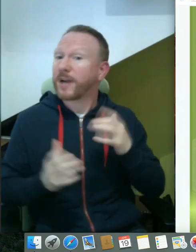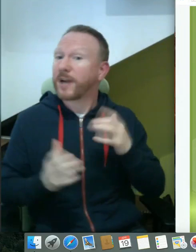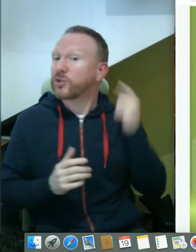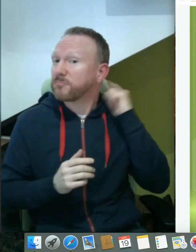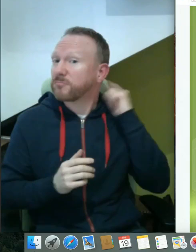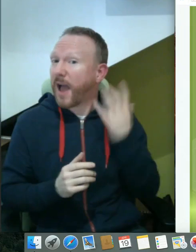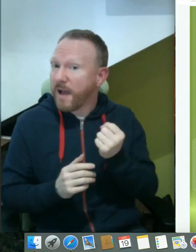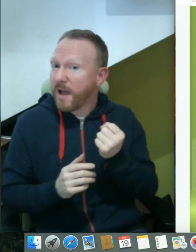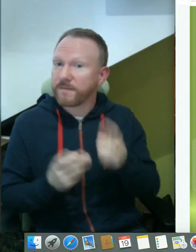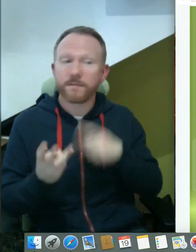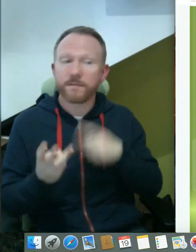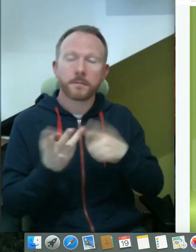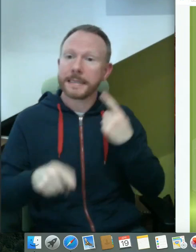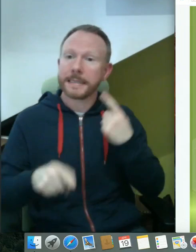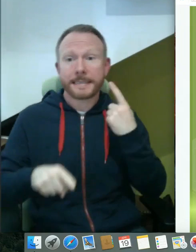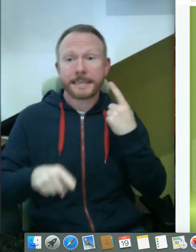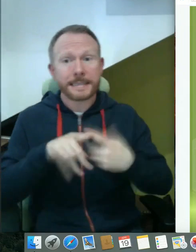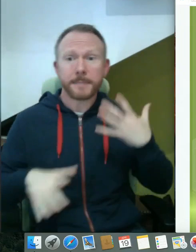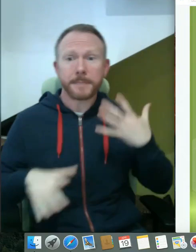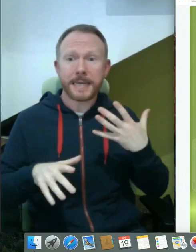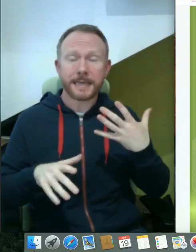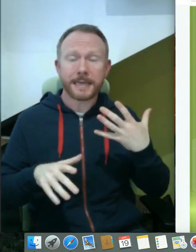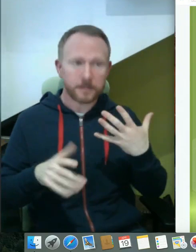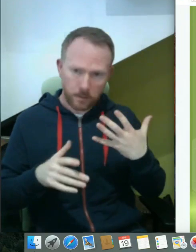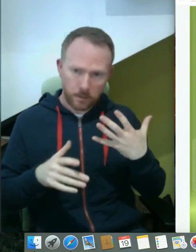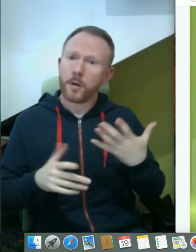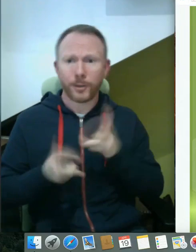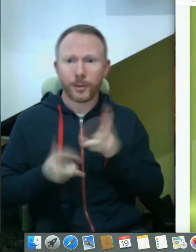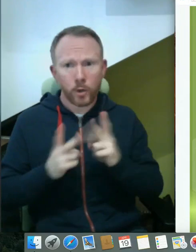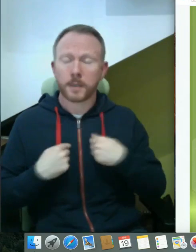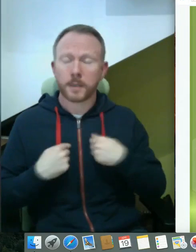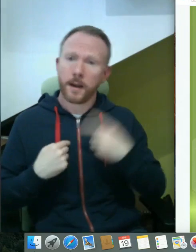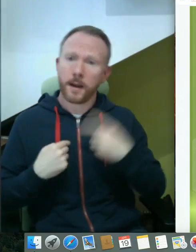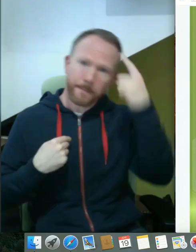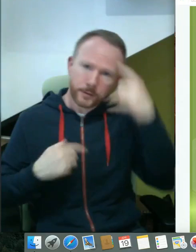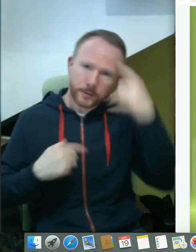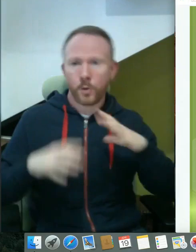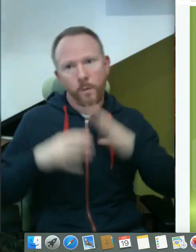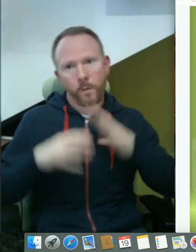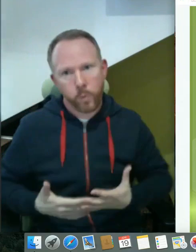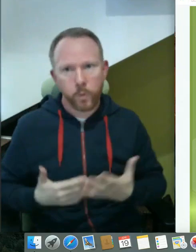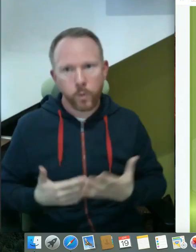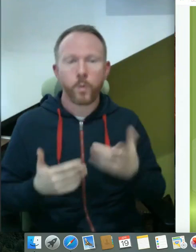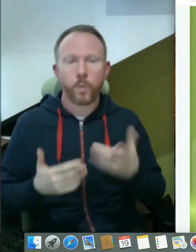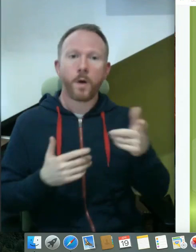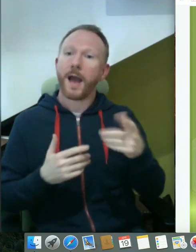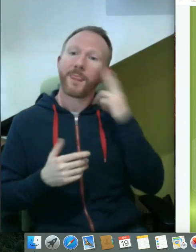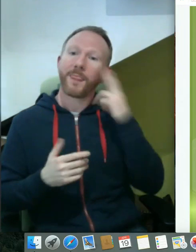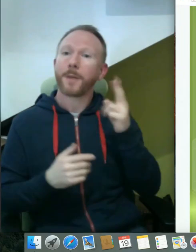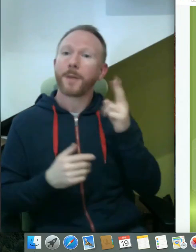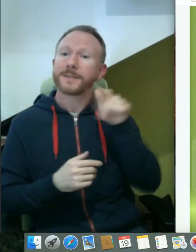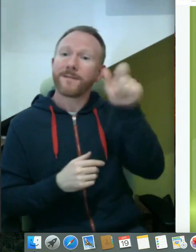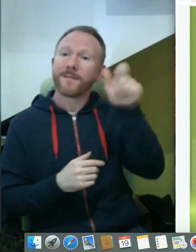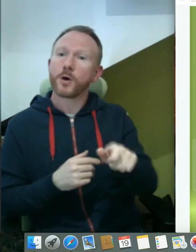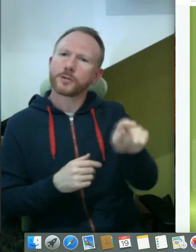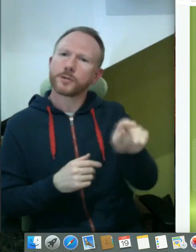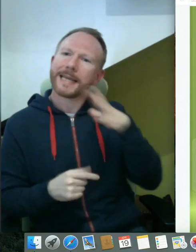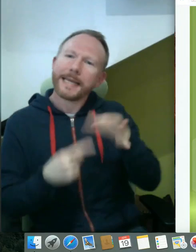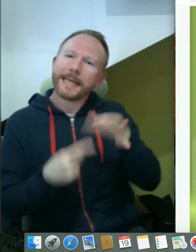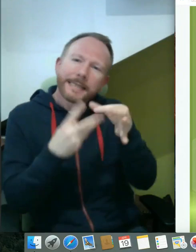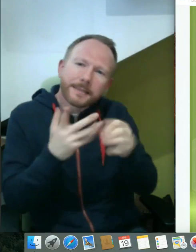pace, their mental and physical fatigue, and specific needs of the deaf party, among other